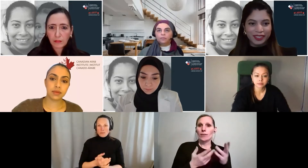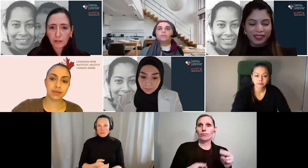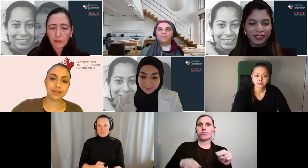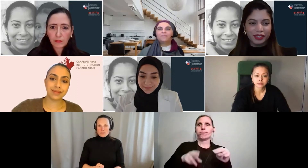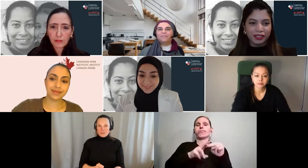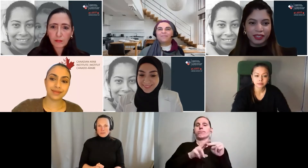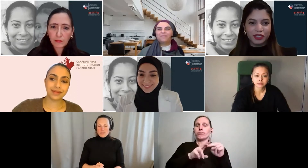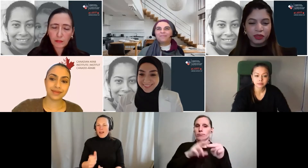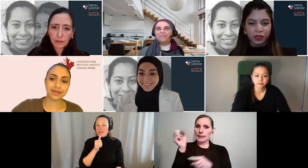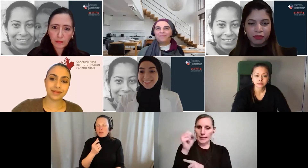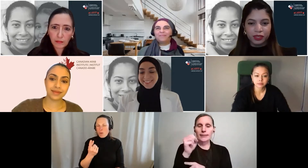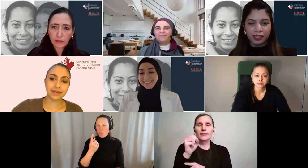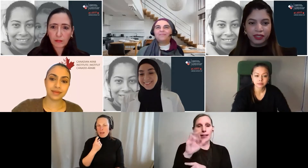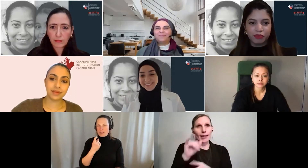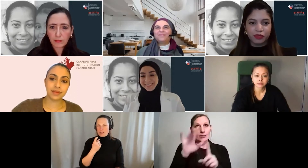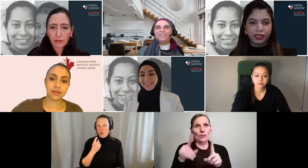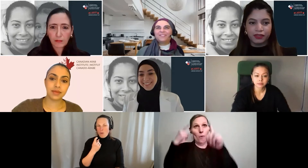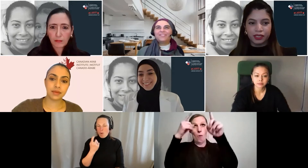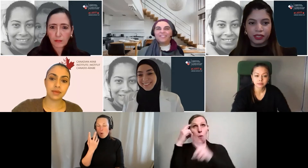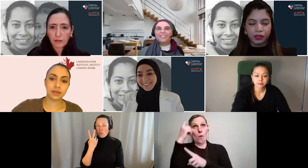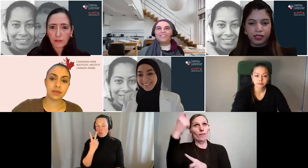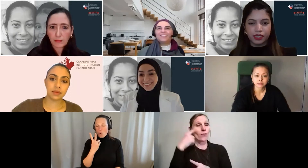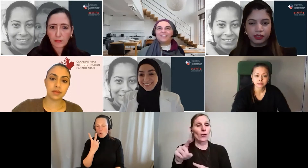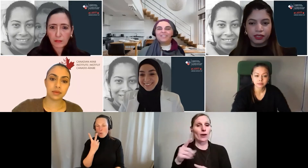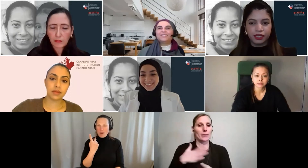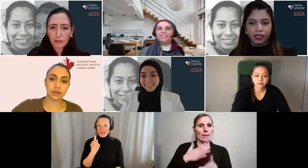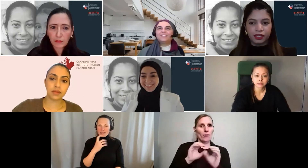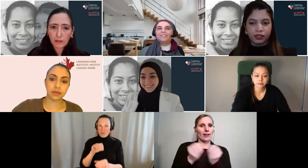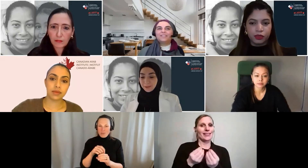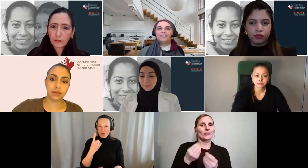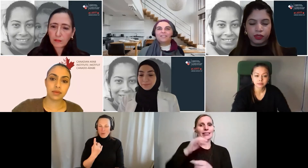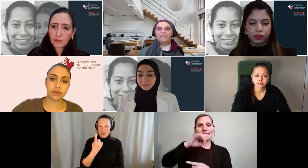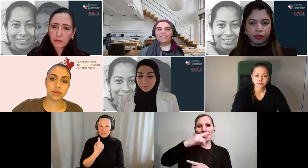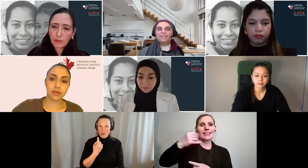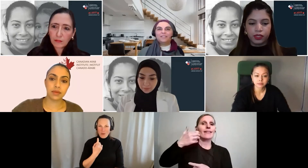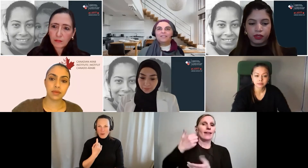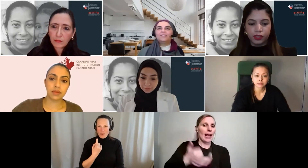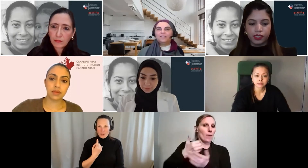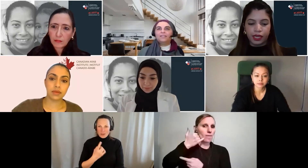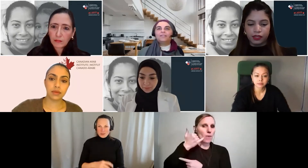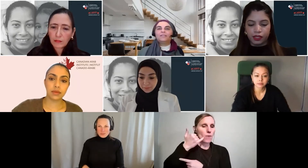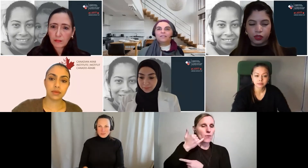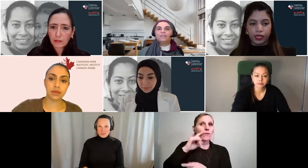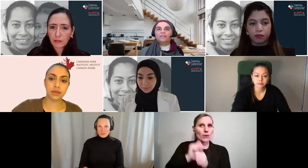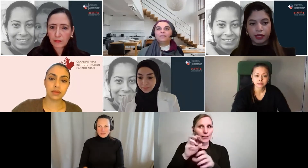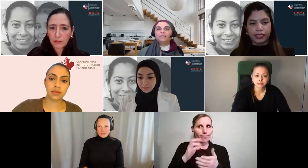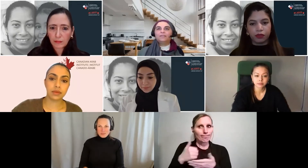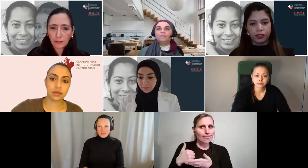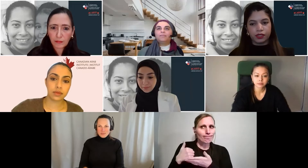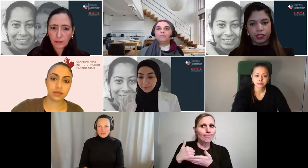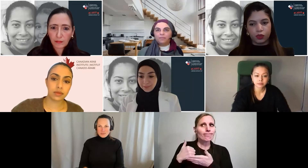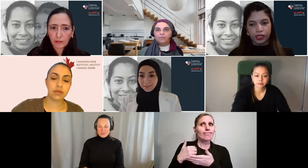Absolutely, that's yeah, I think that's the dream for Kids Help Phone and really the gold standard in terms of increasing access to as